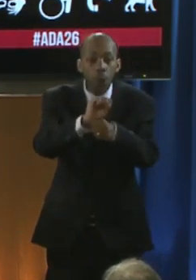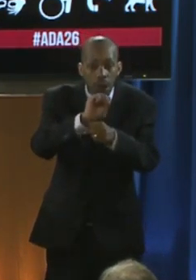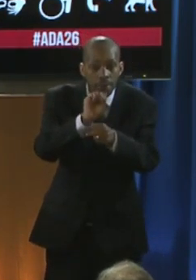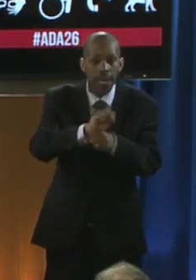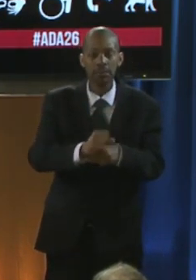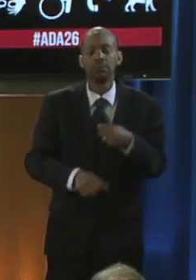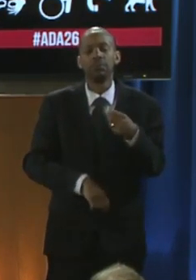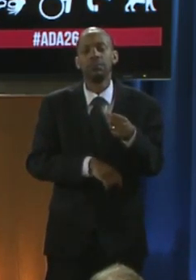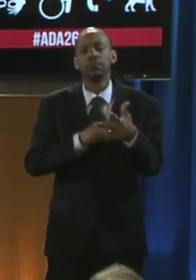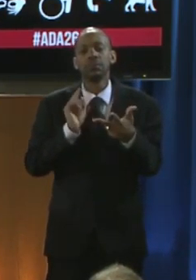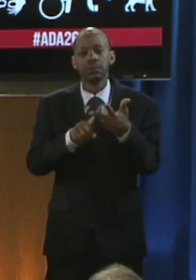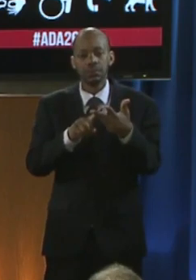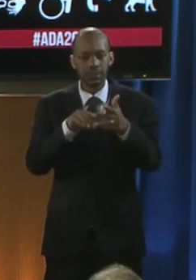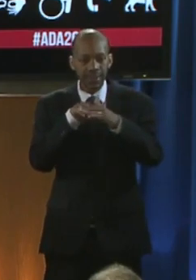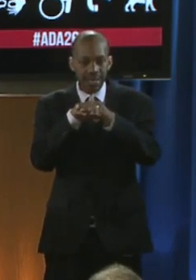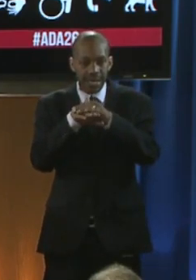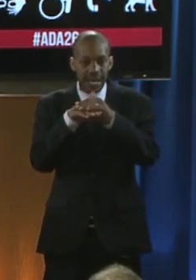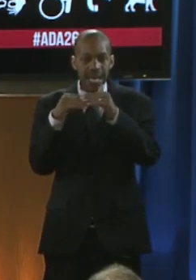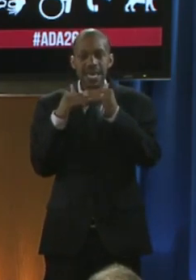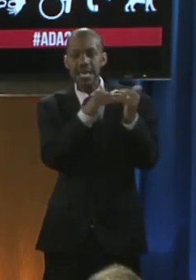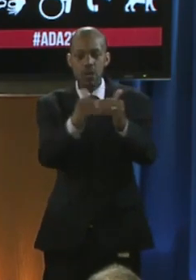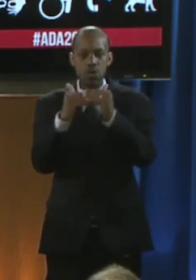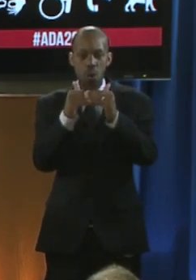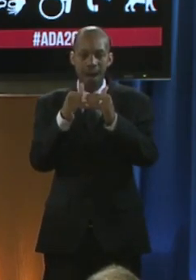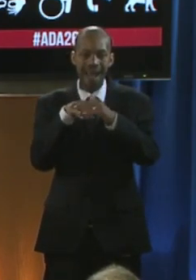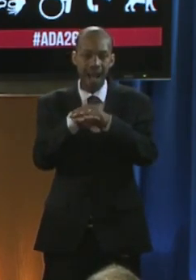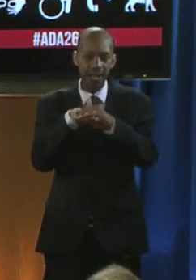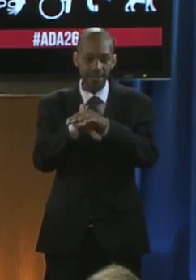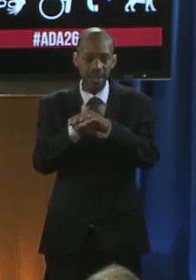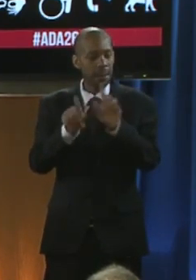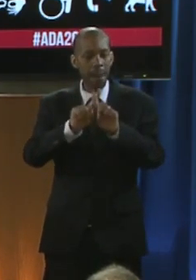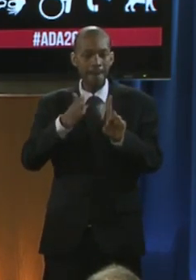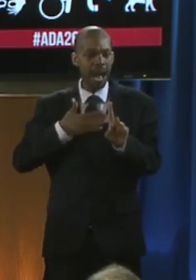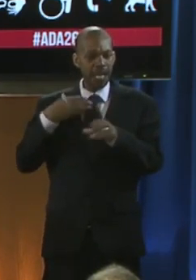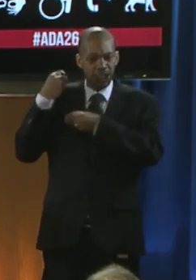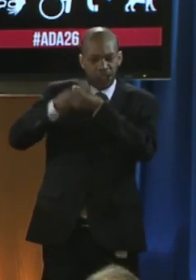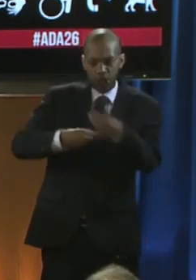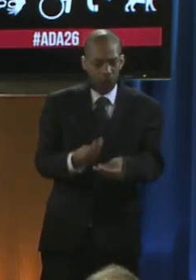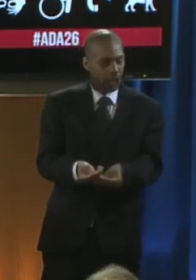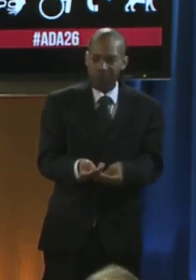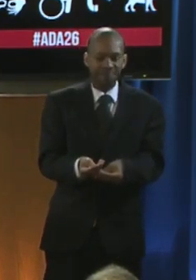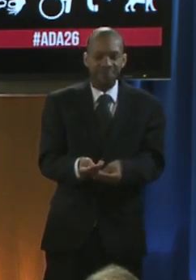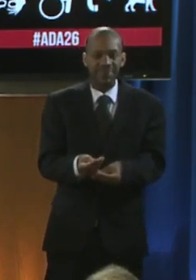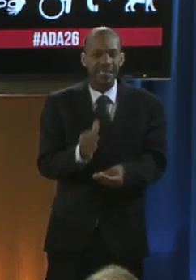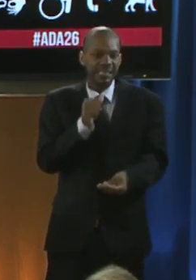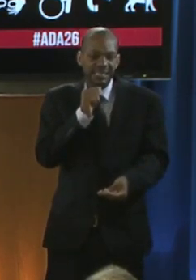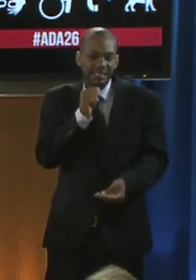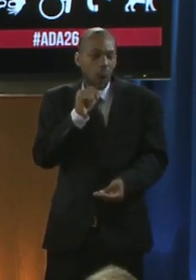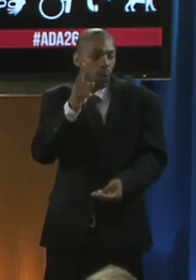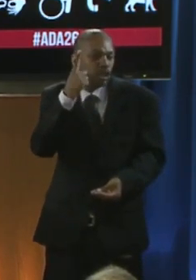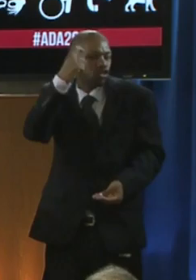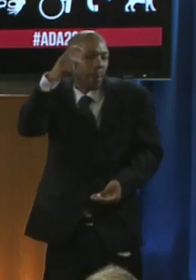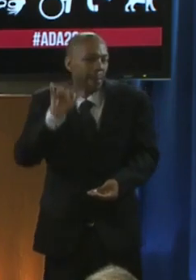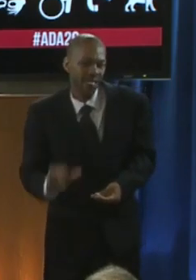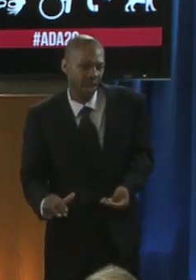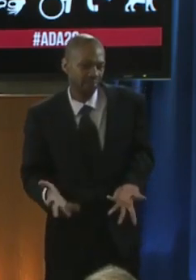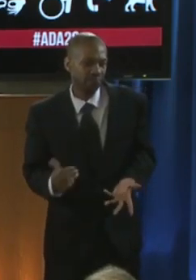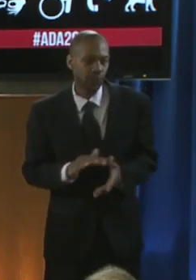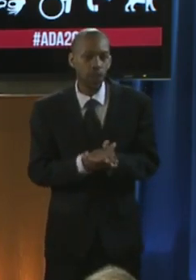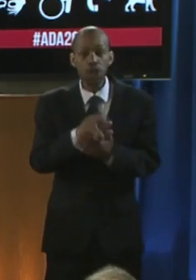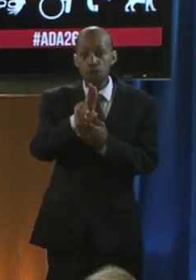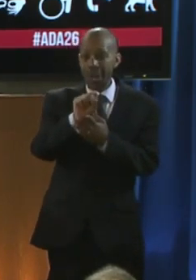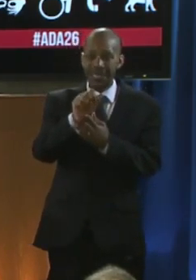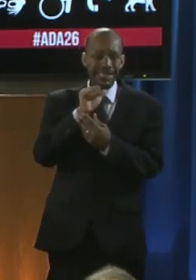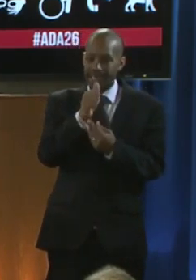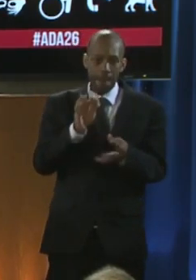equal access, in a way my generation only dreamt about and fought for. The U.S. is not